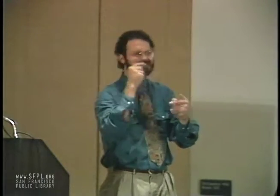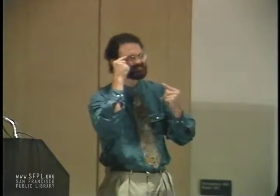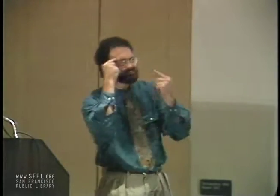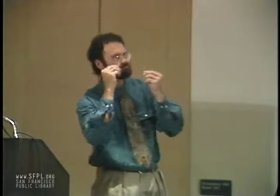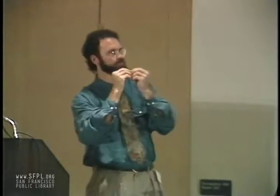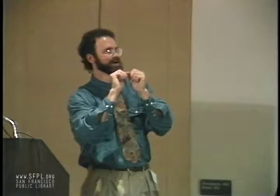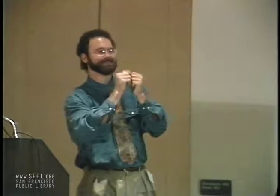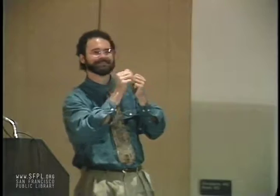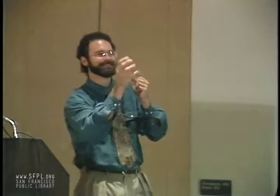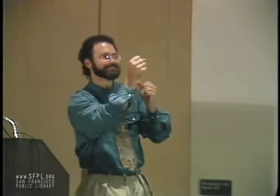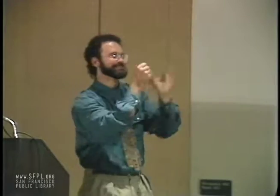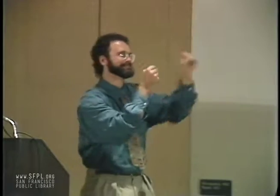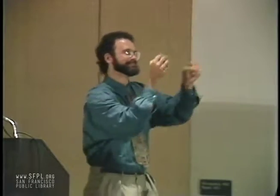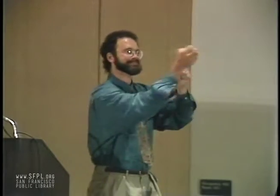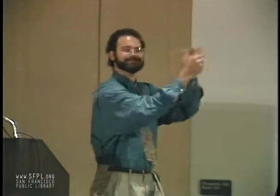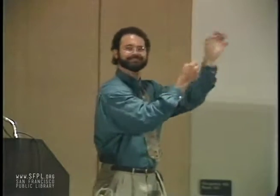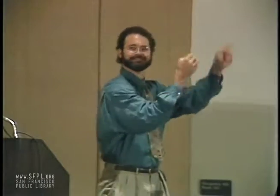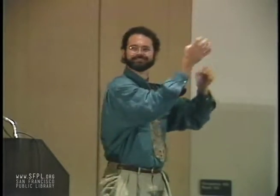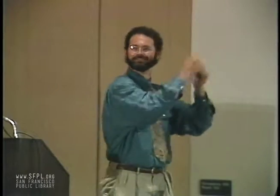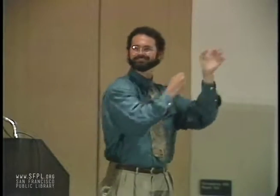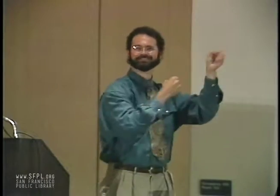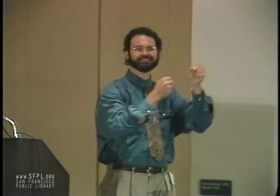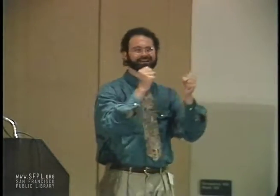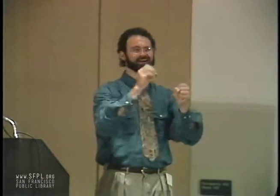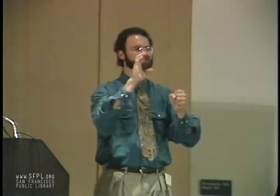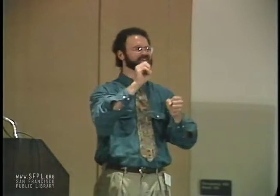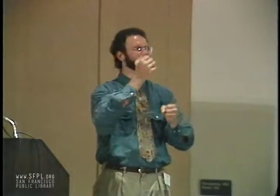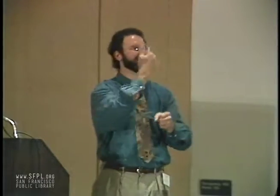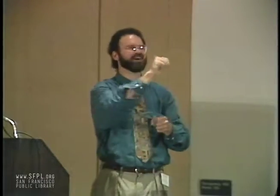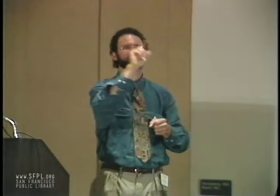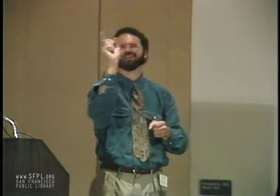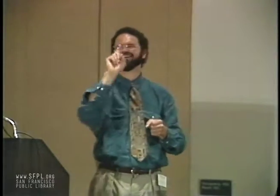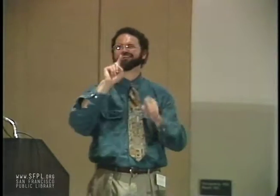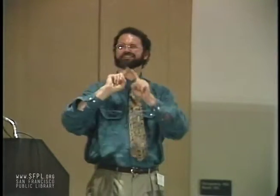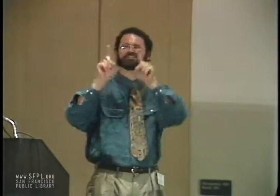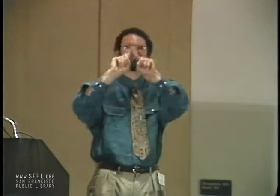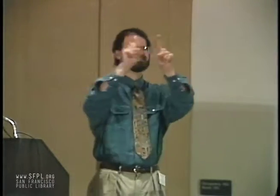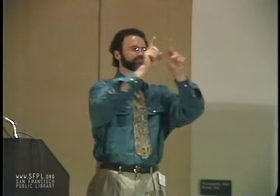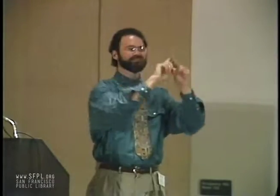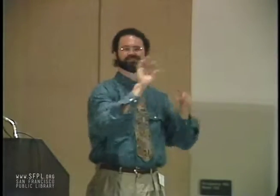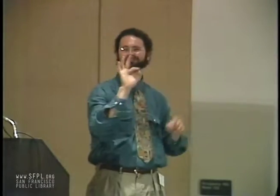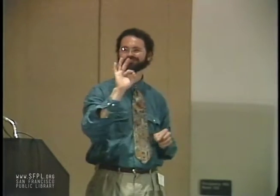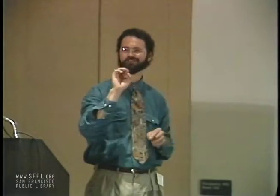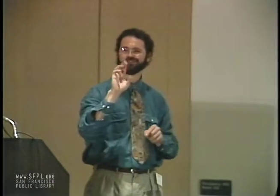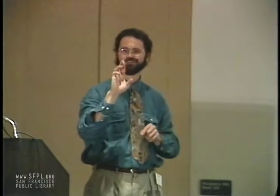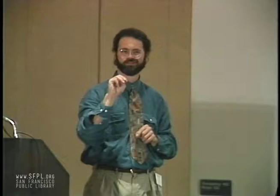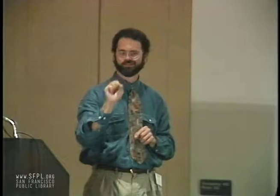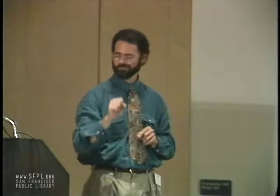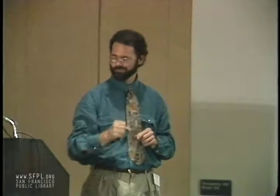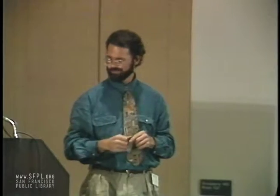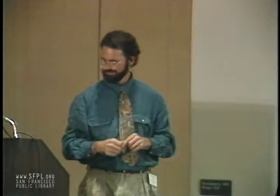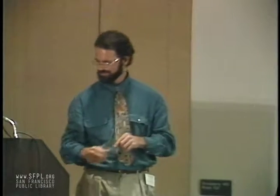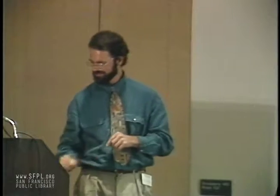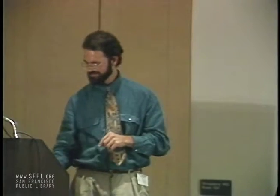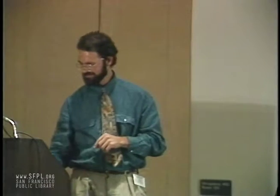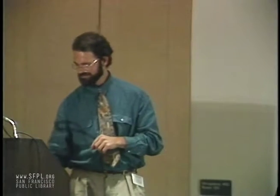we've lost them. We're not recording them. We haven't documented them. They can come up in any number of environments or